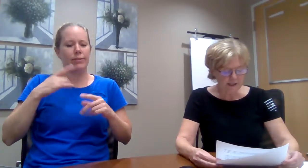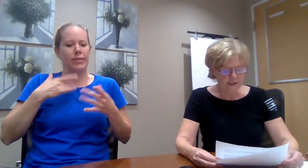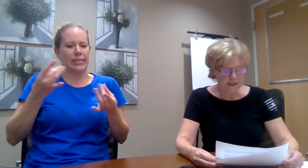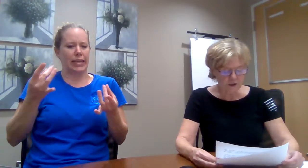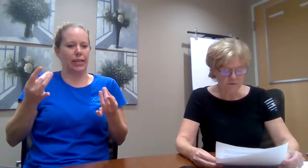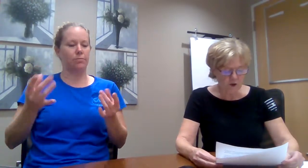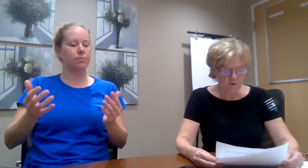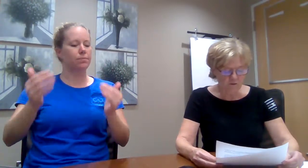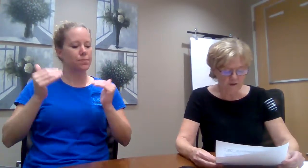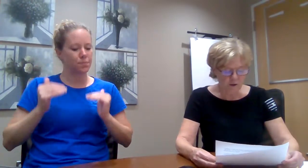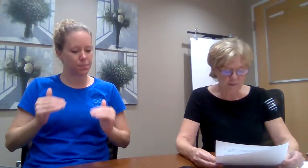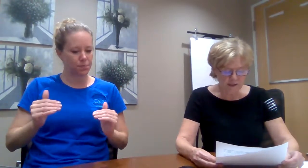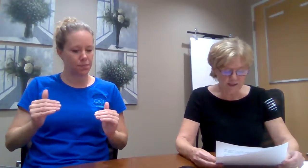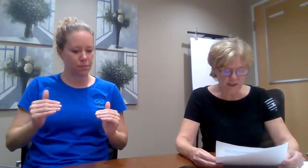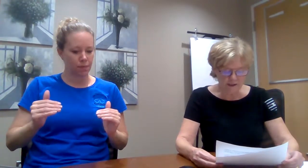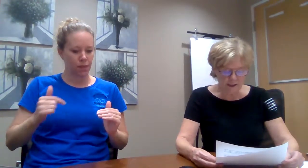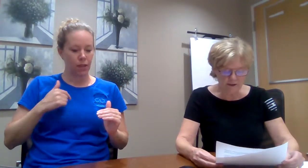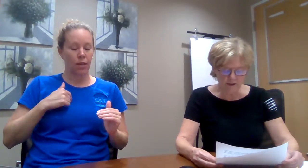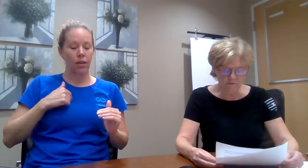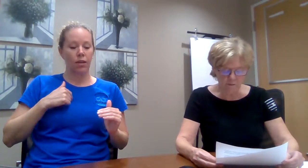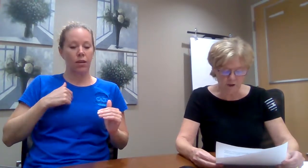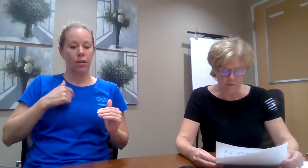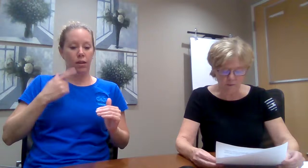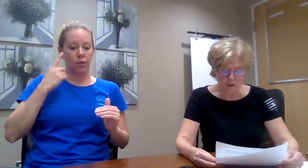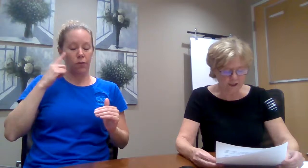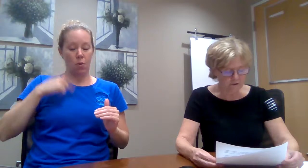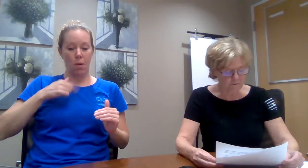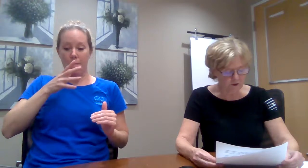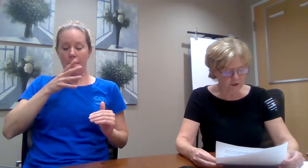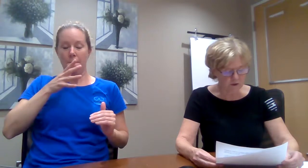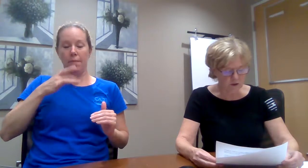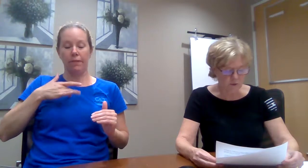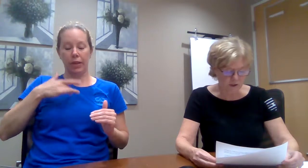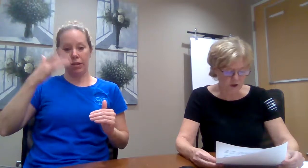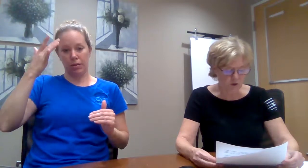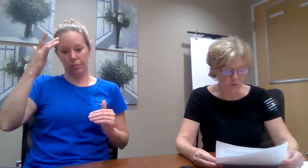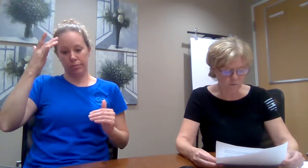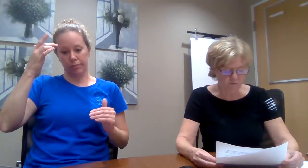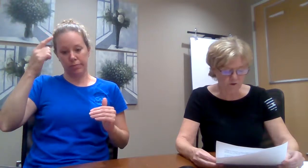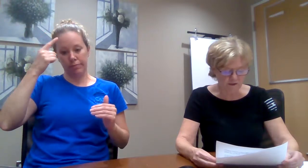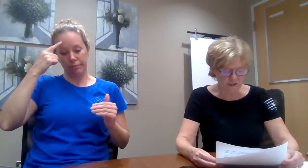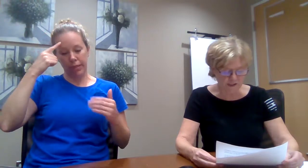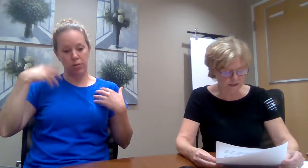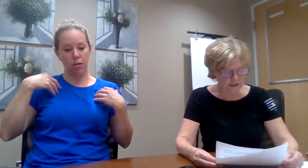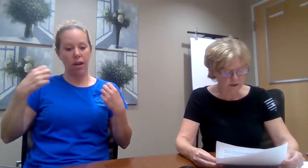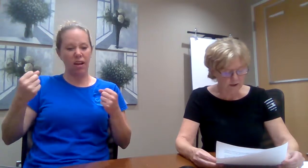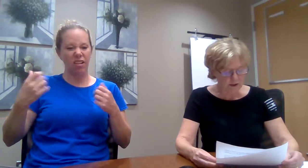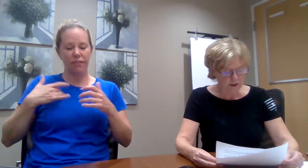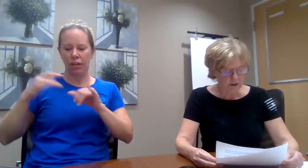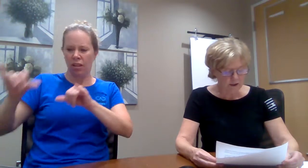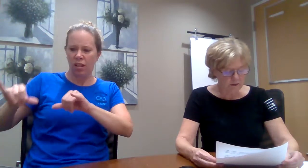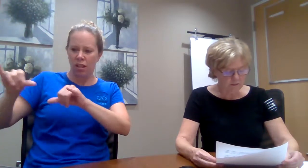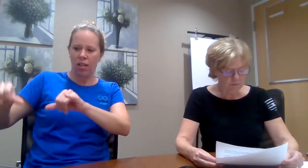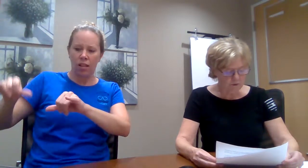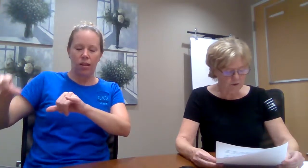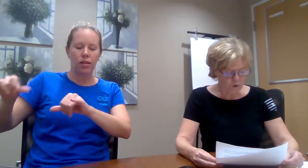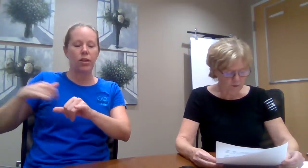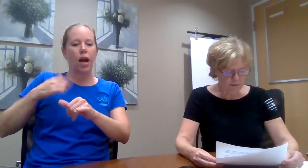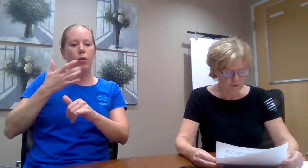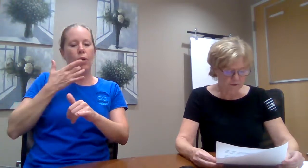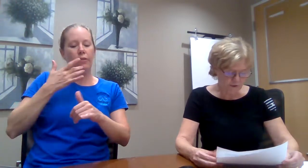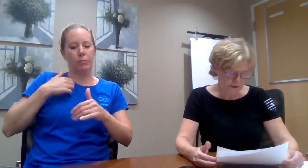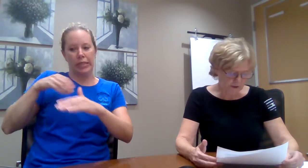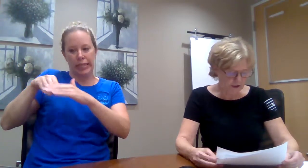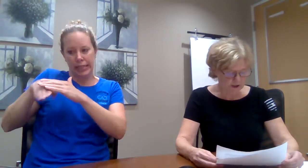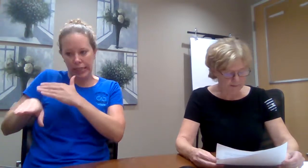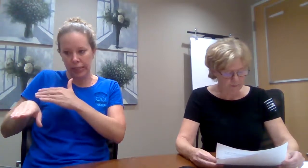finding the isolation of COVID very mentally unhealthy for Mom and would like the freedom to go into her room for a visit. You